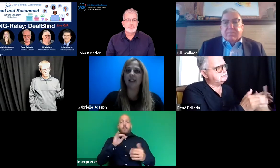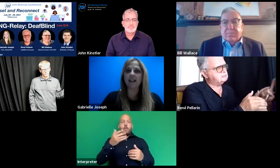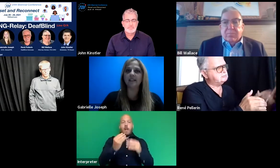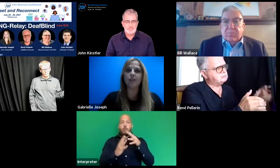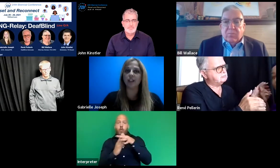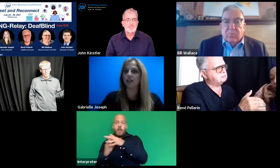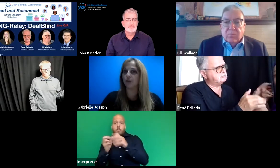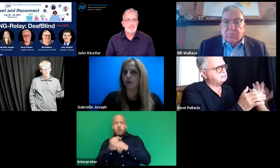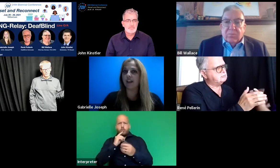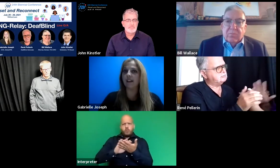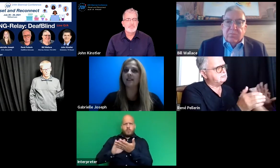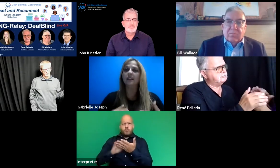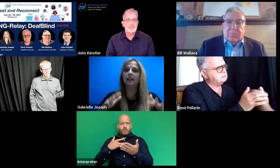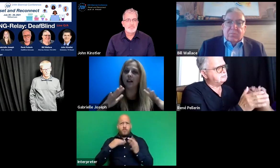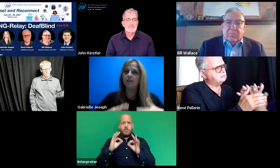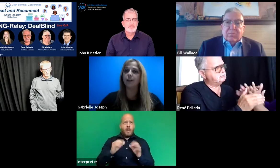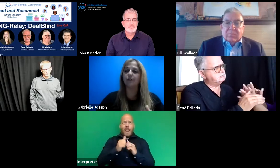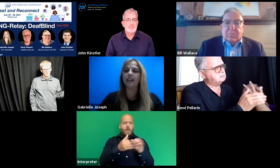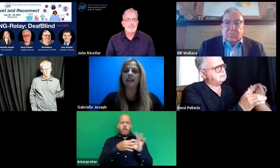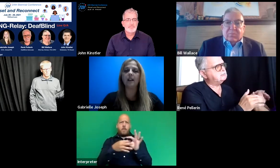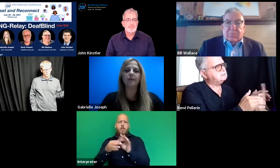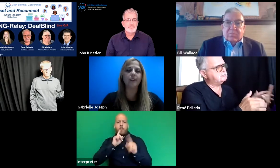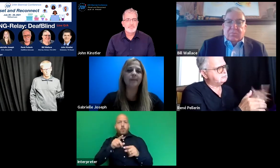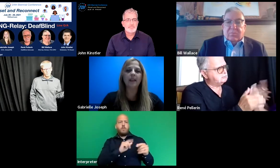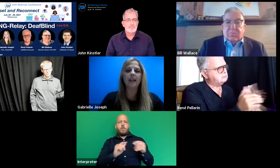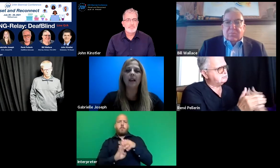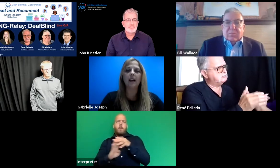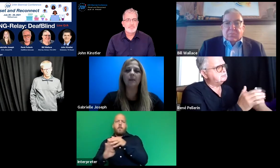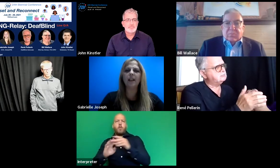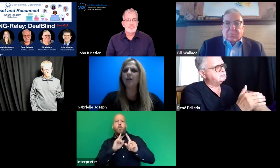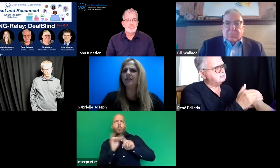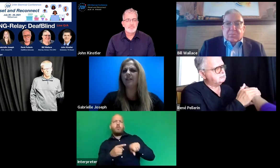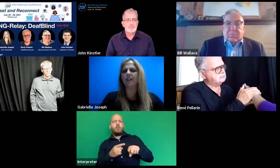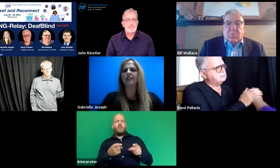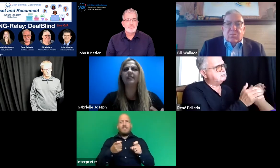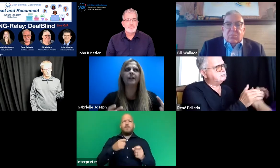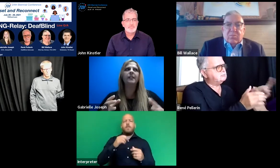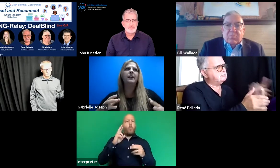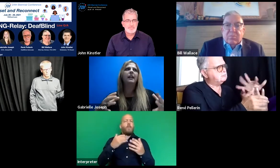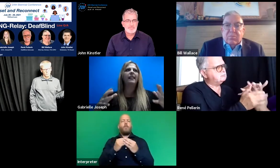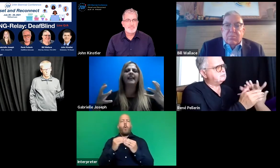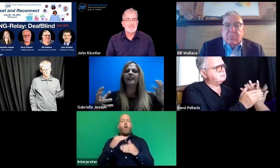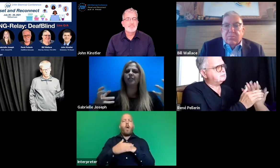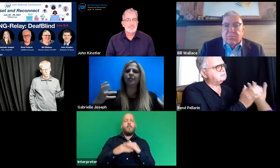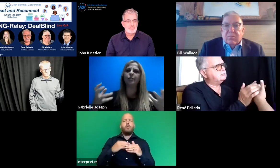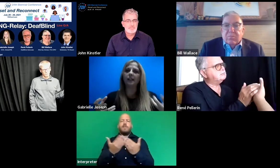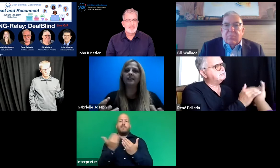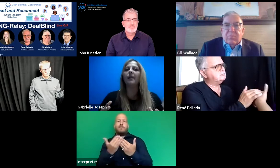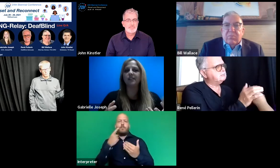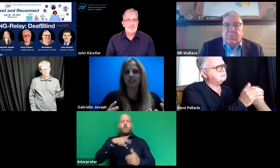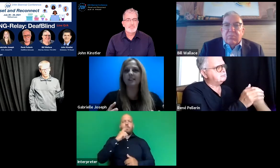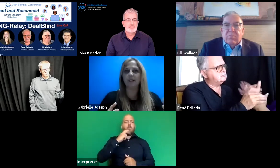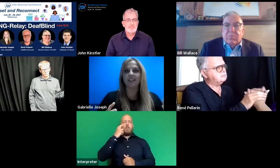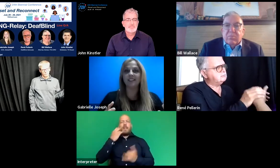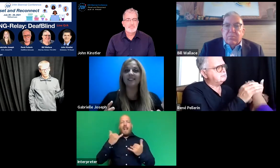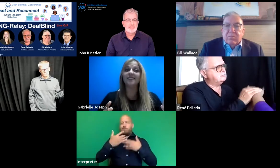of text. You can control that for your reading comfort, and a host of other different things just to